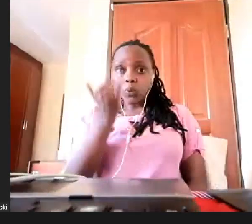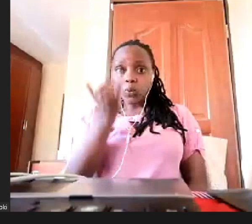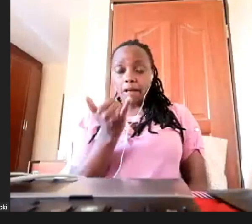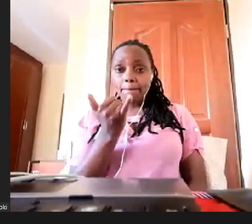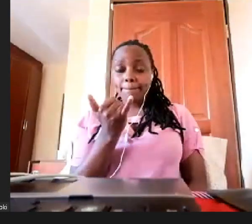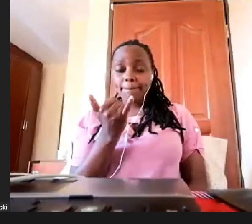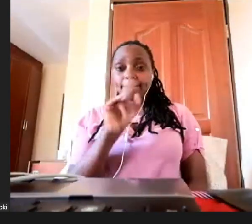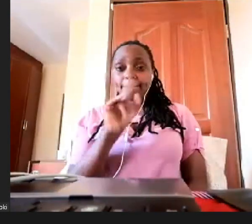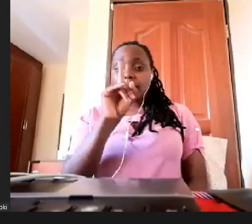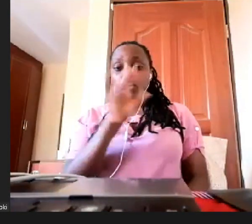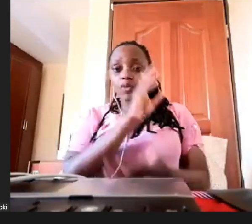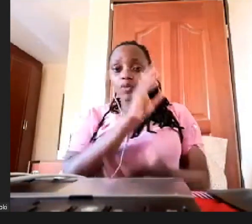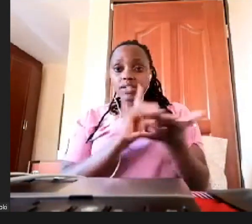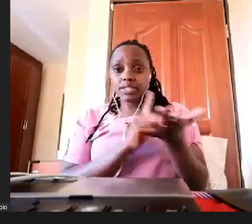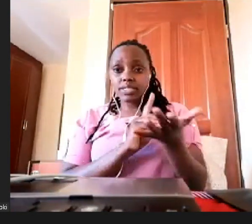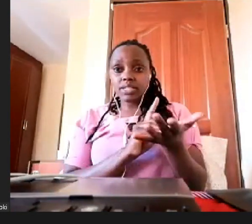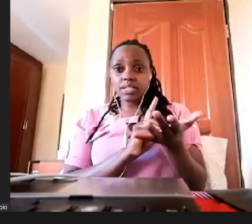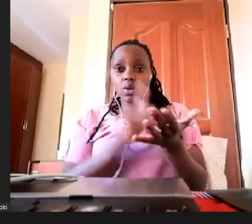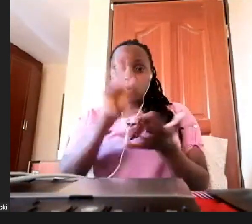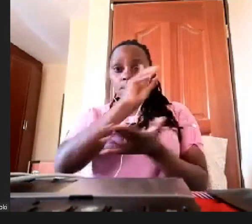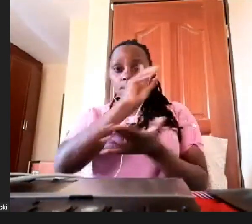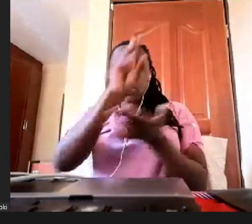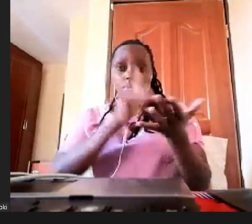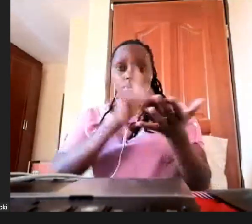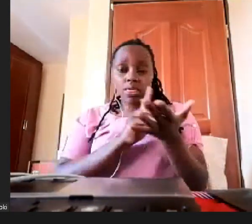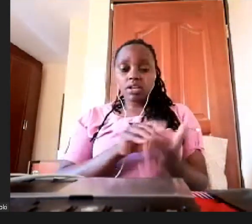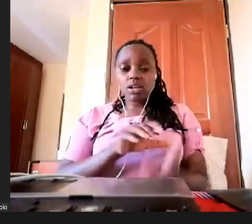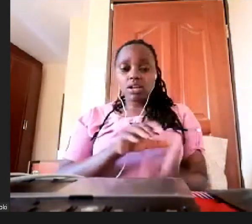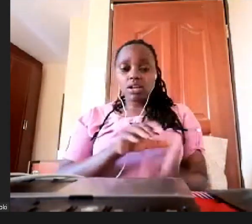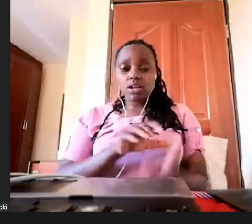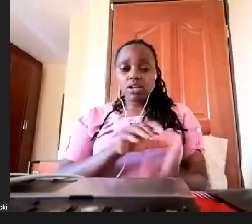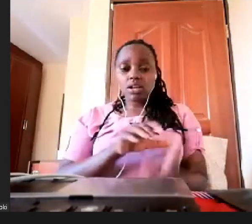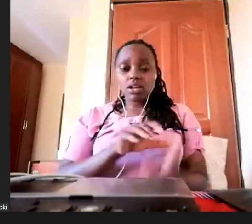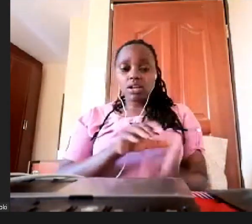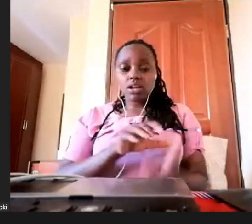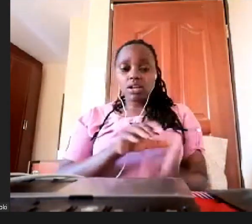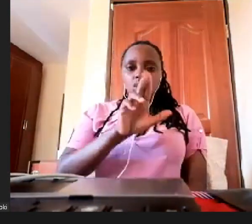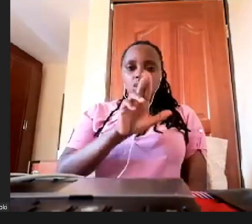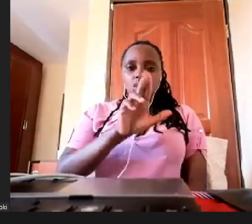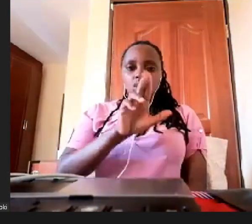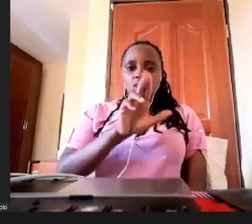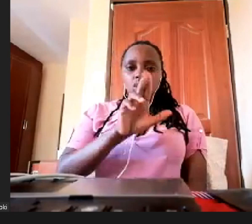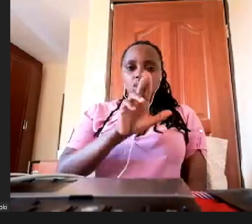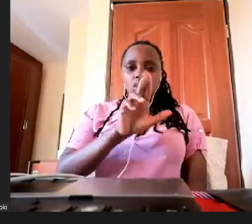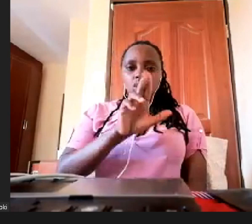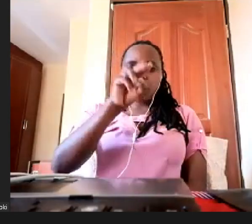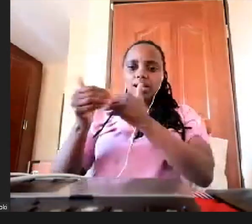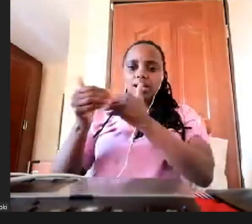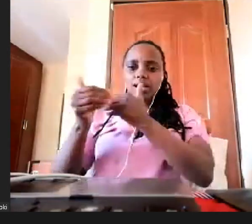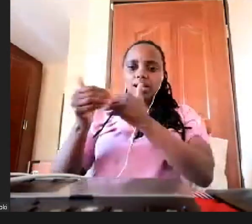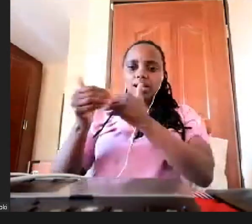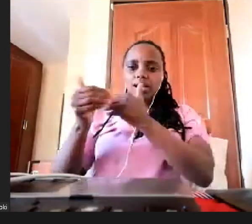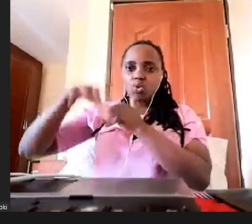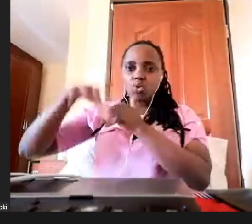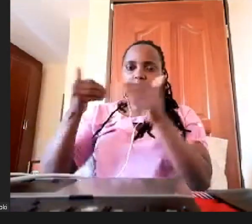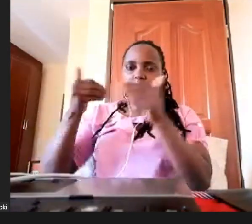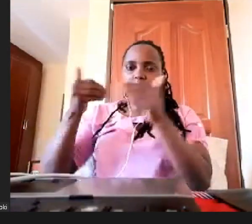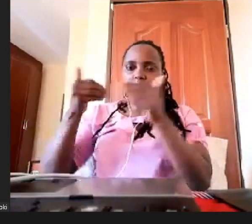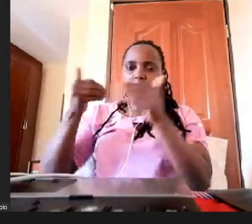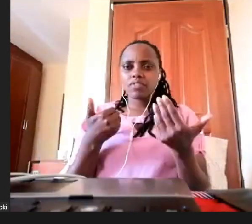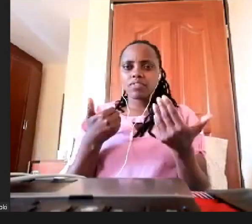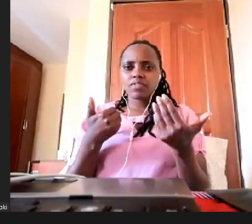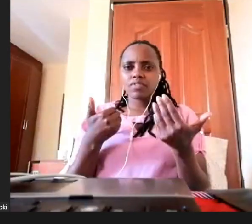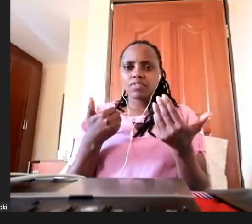of the districts in Luapula is close to the Congo, and we've had an influx